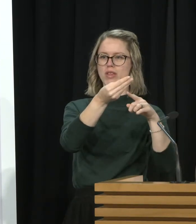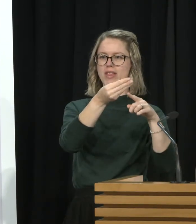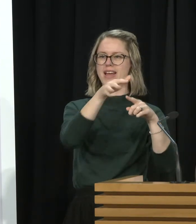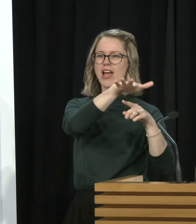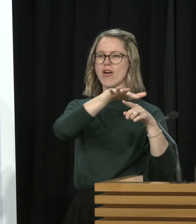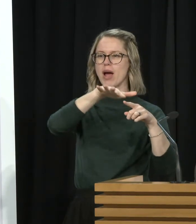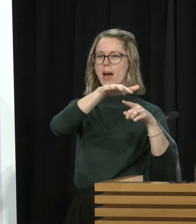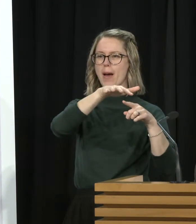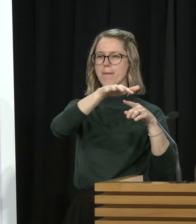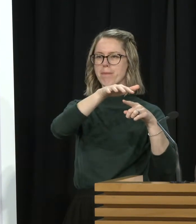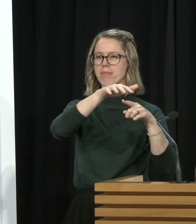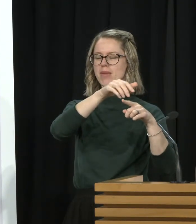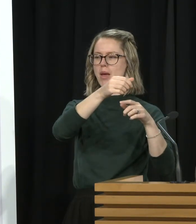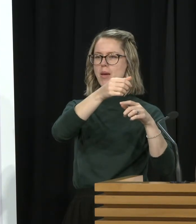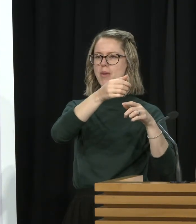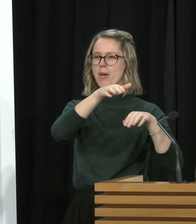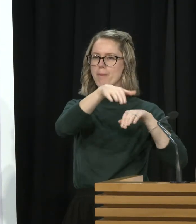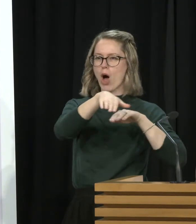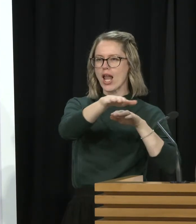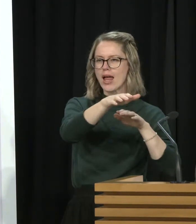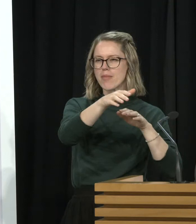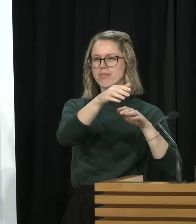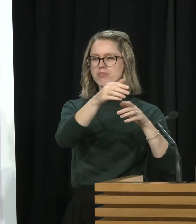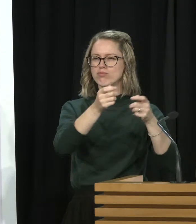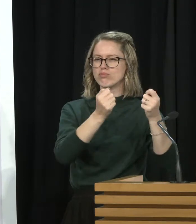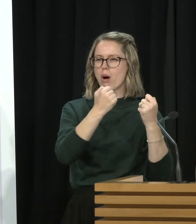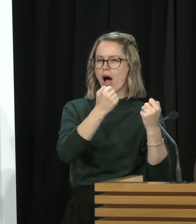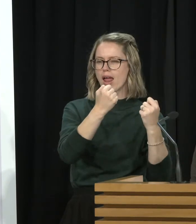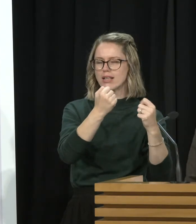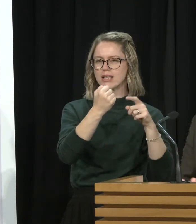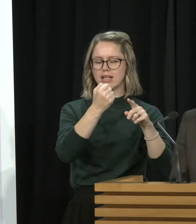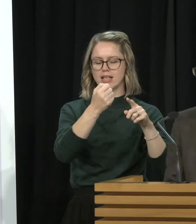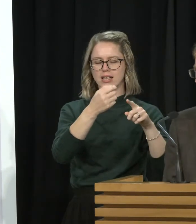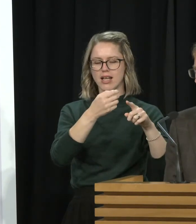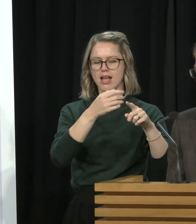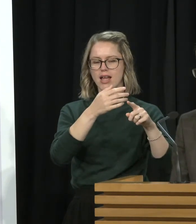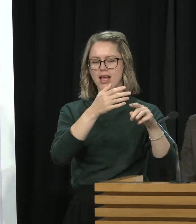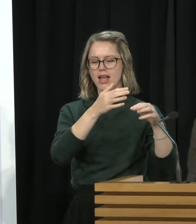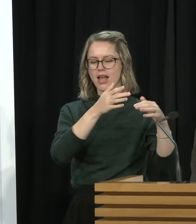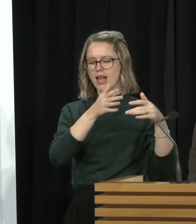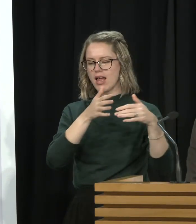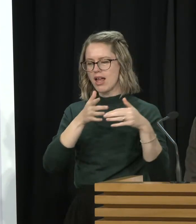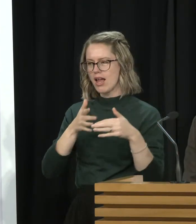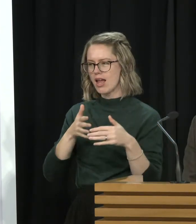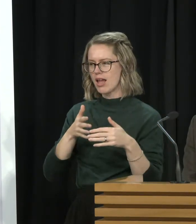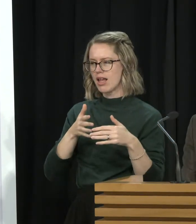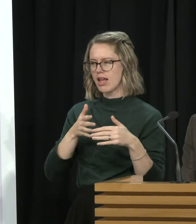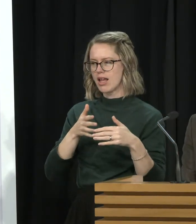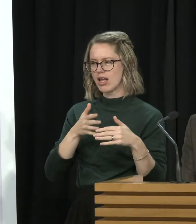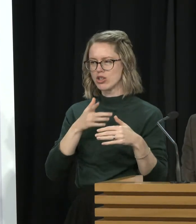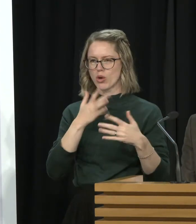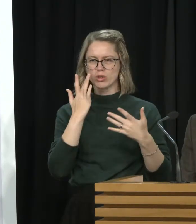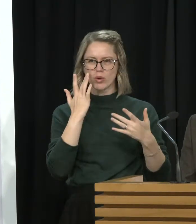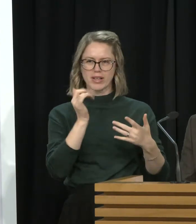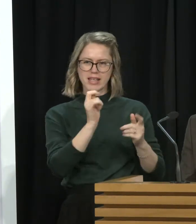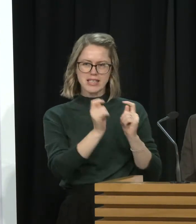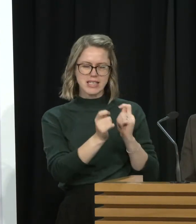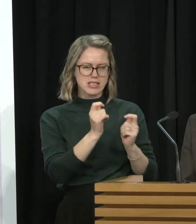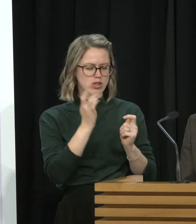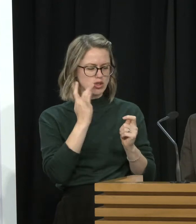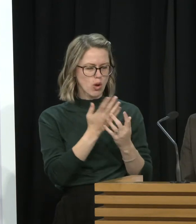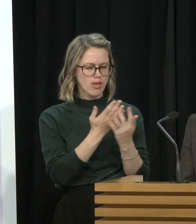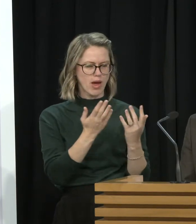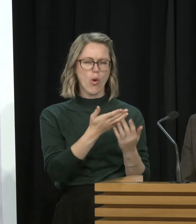the time they came here, they were no longer infectious. And is there any sort of viral load indication on their tests that show that they were